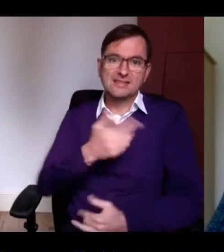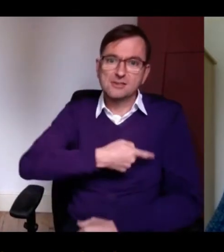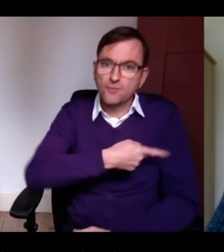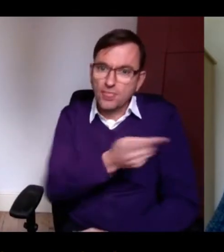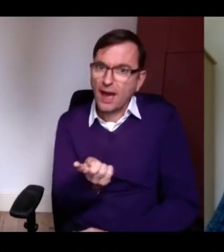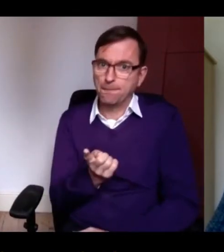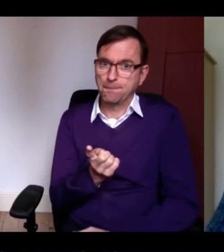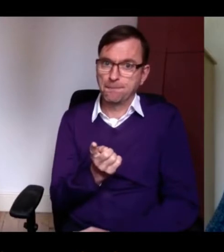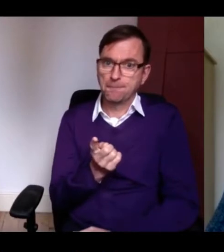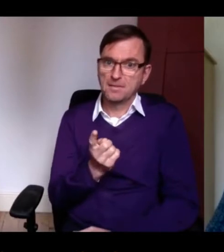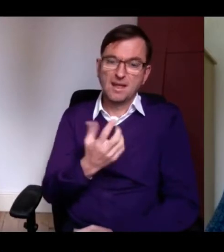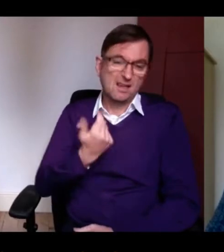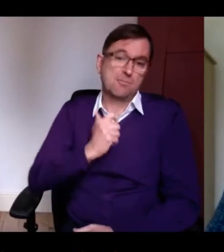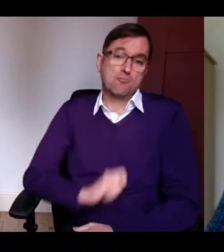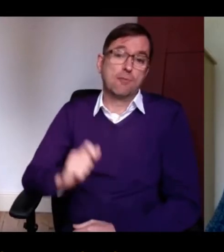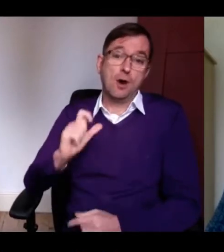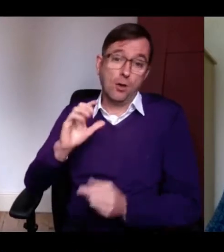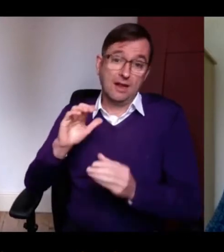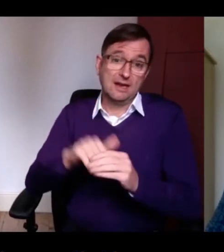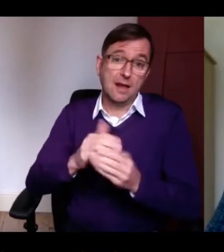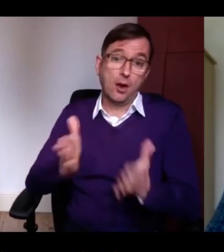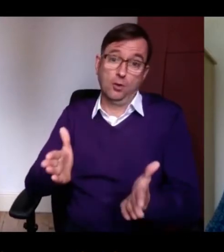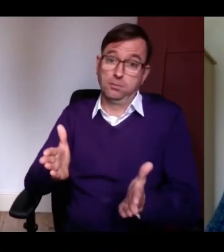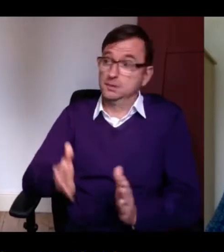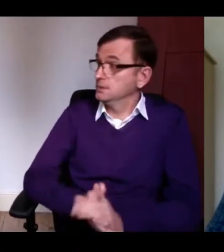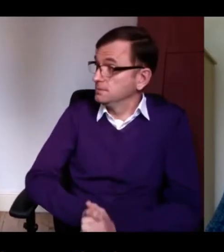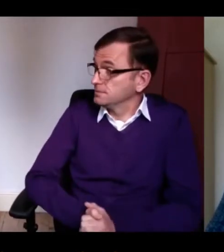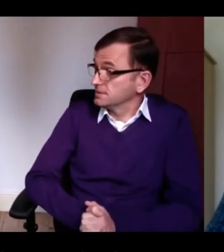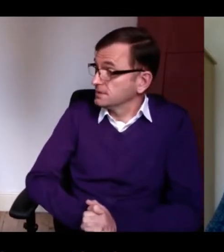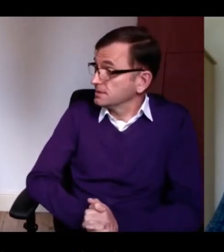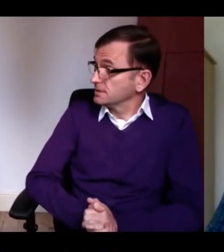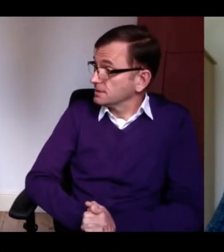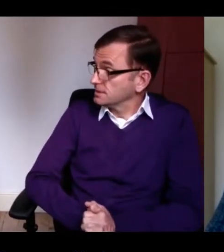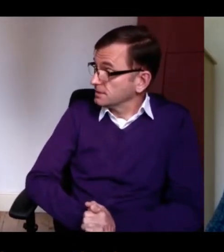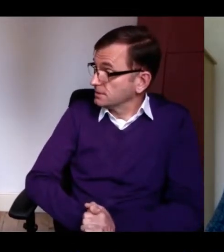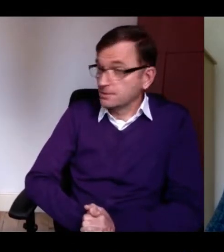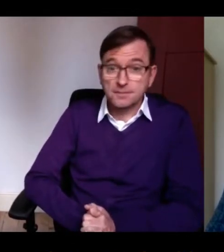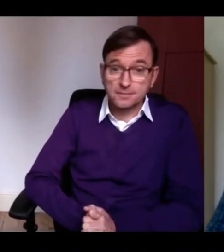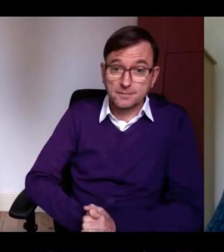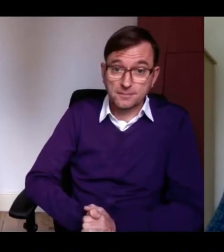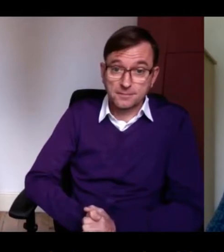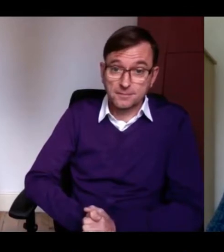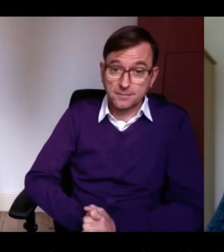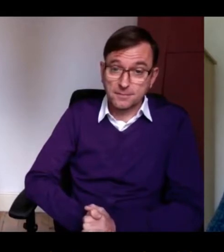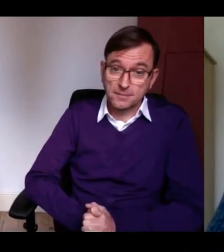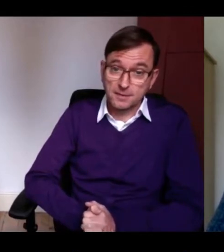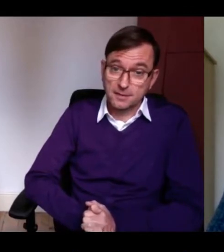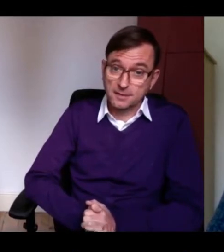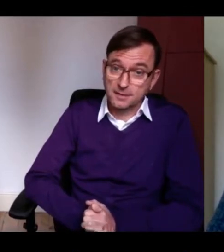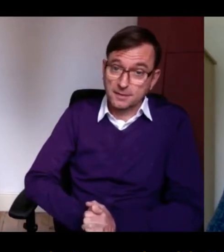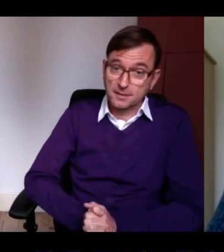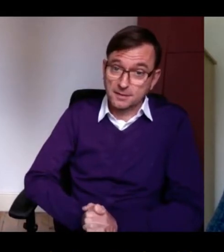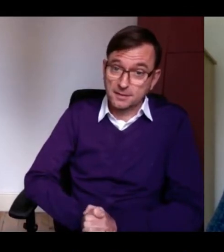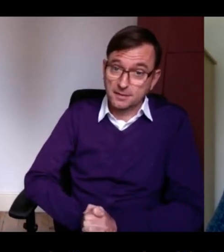that improves access for all of them on the deafened spectrum. that's my role in Open.